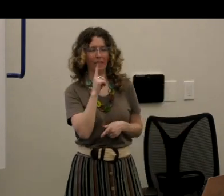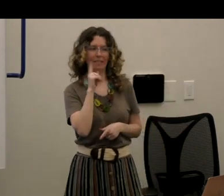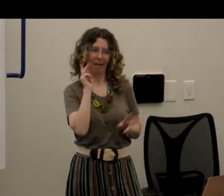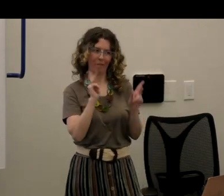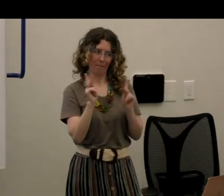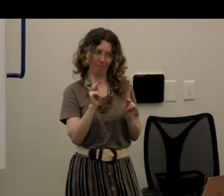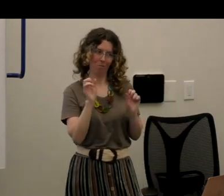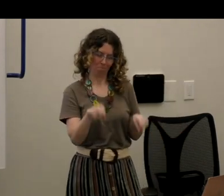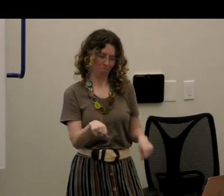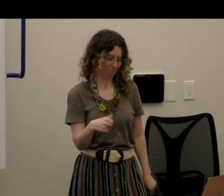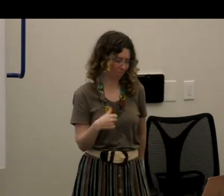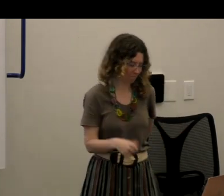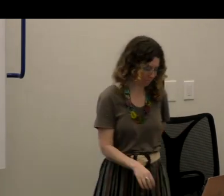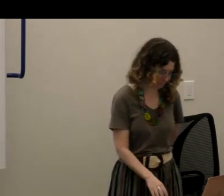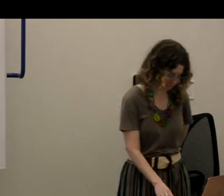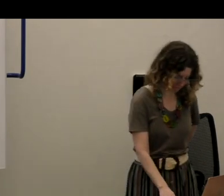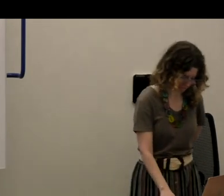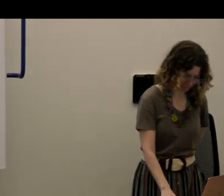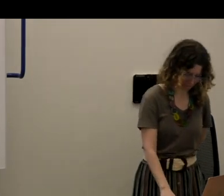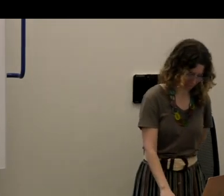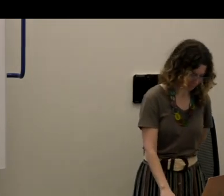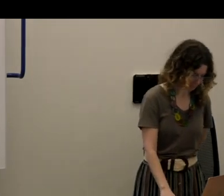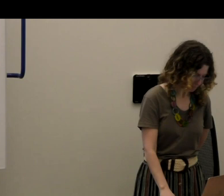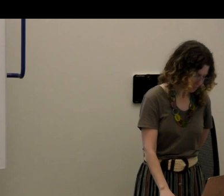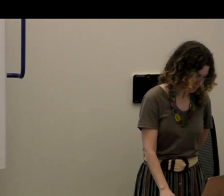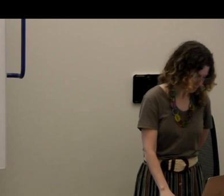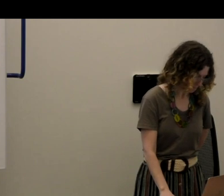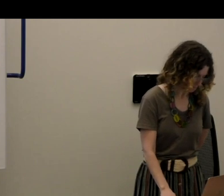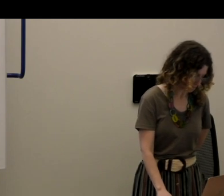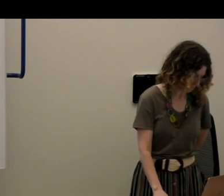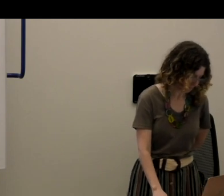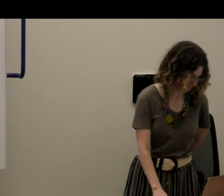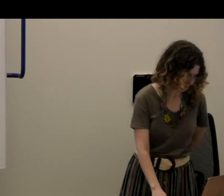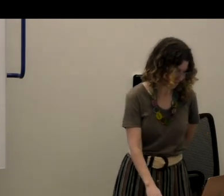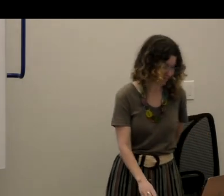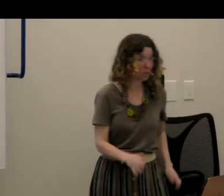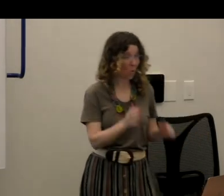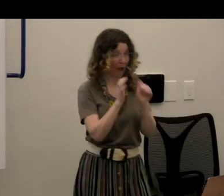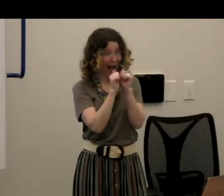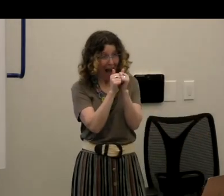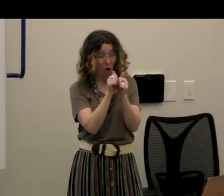They might have a mixture of hearing and deaf individuals that use American Sign Language.